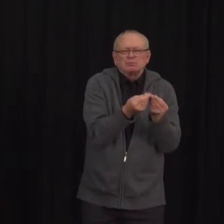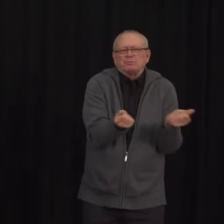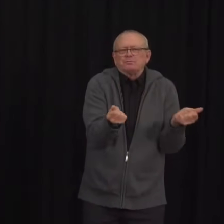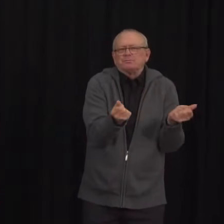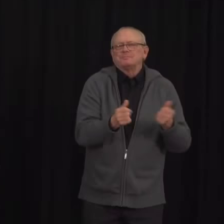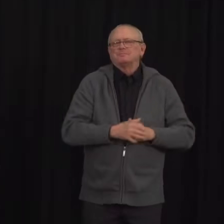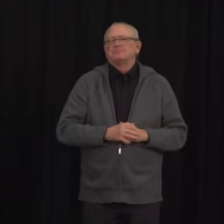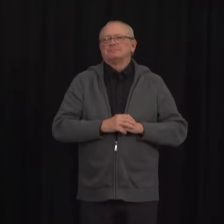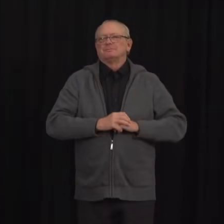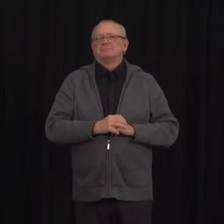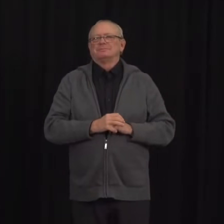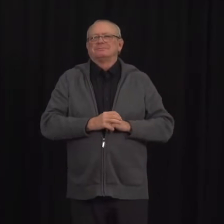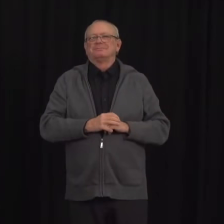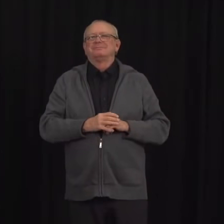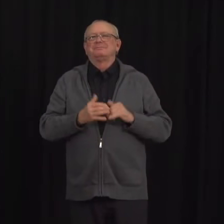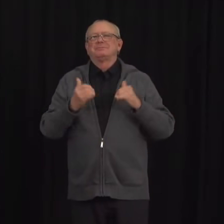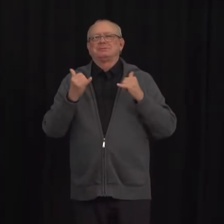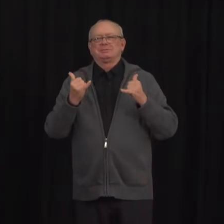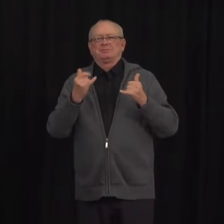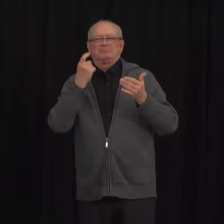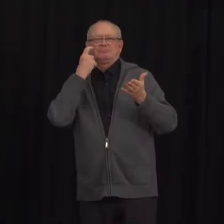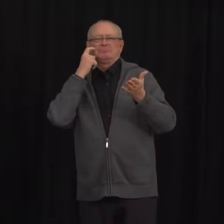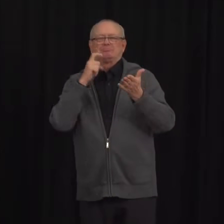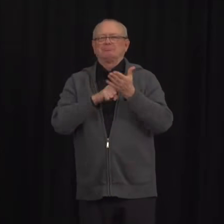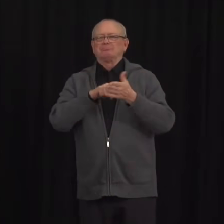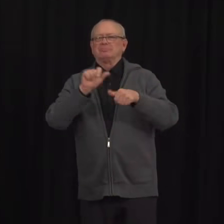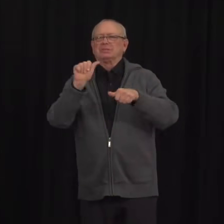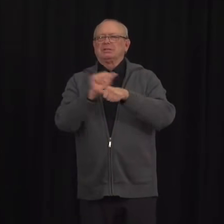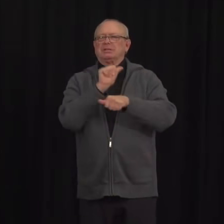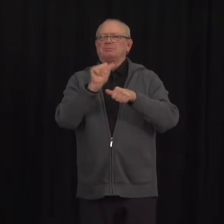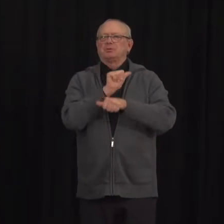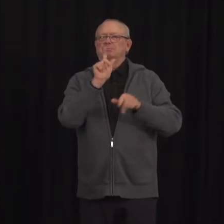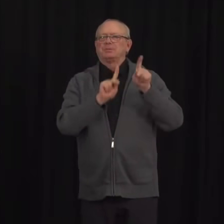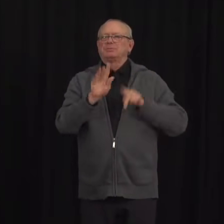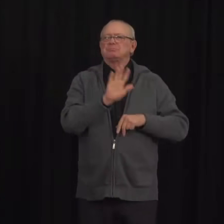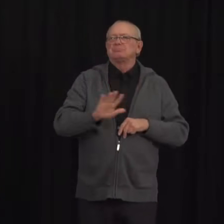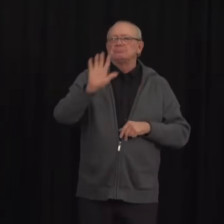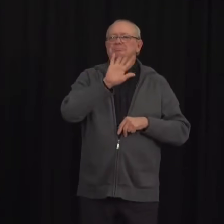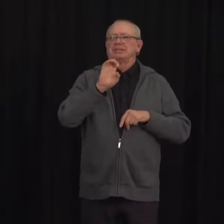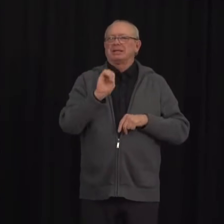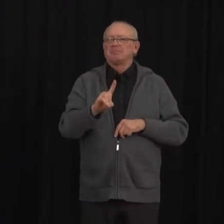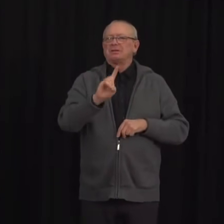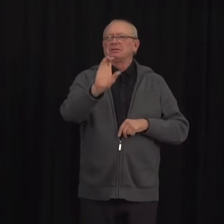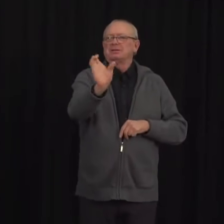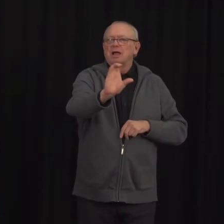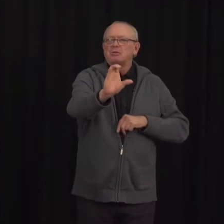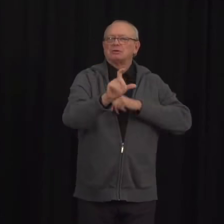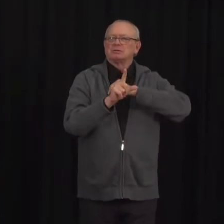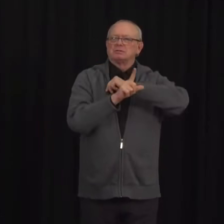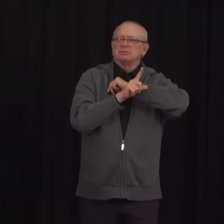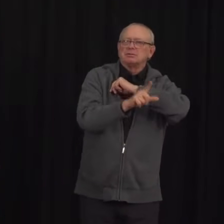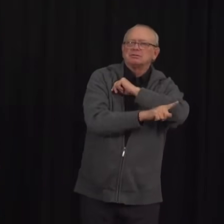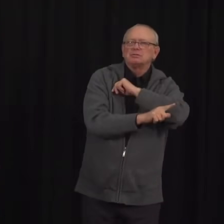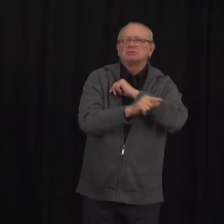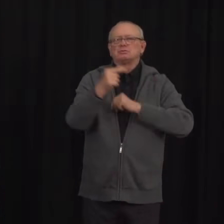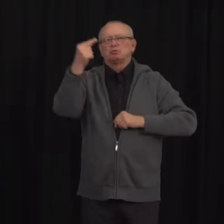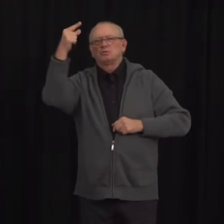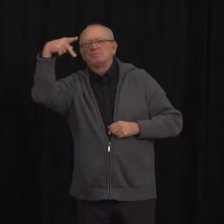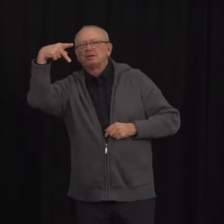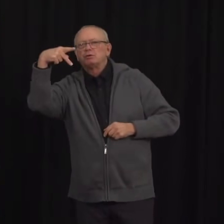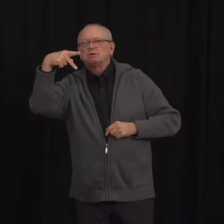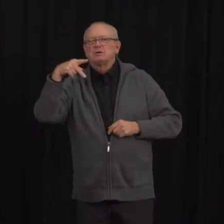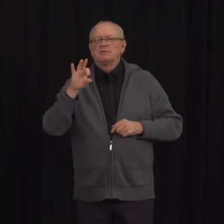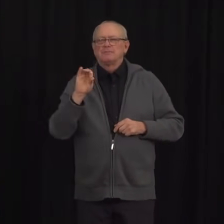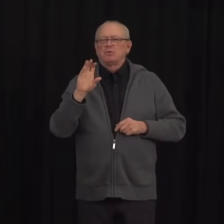by recognizing Albertans in Edmonton, Calgary, Lethbridge, Fort McMurray, Grand Prairie, and Red Deer, and all